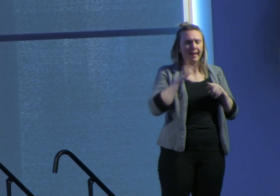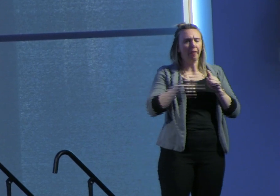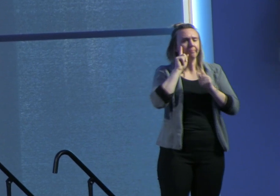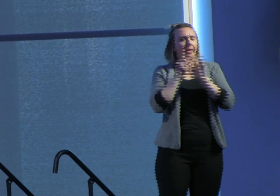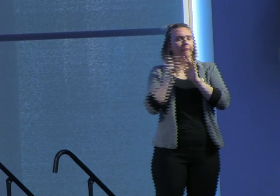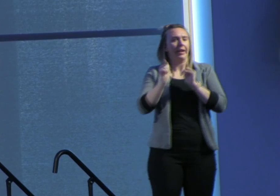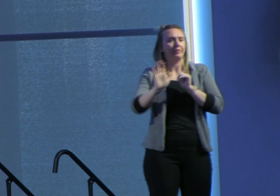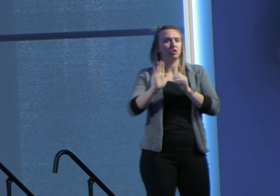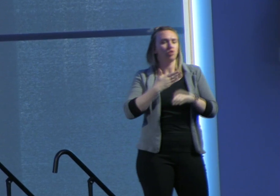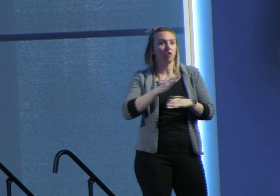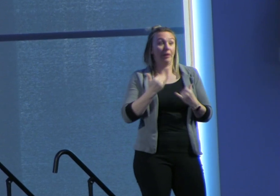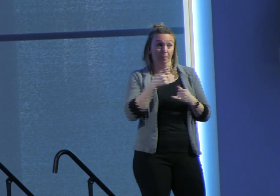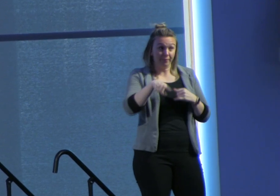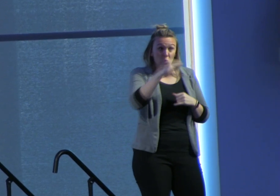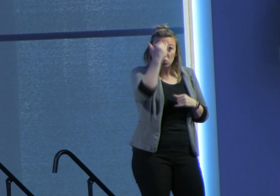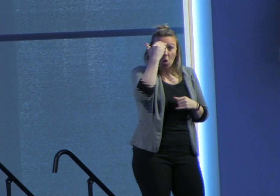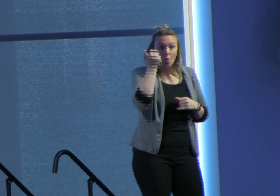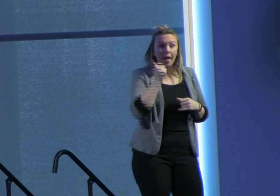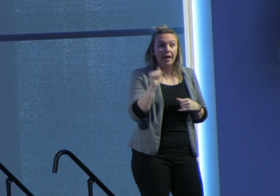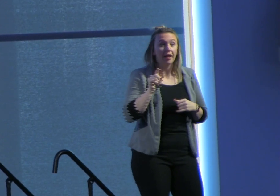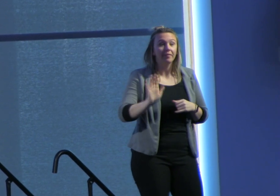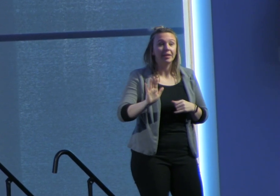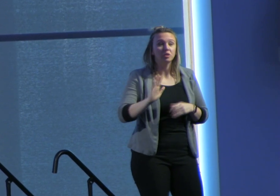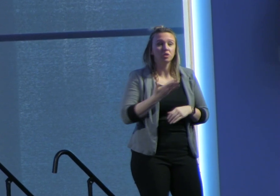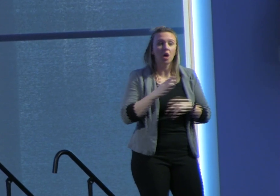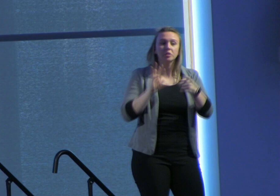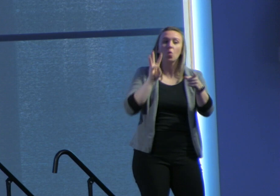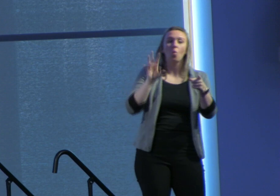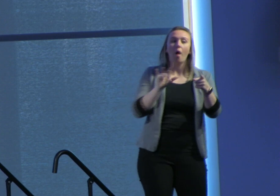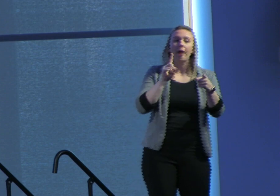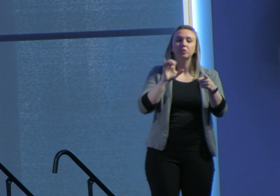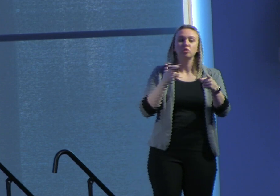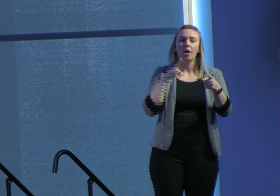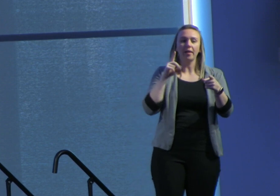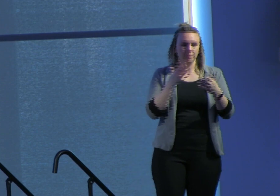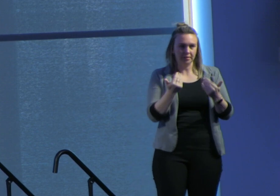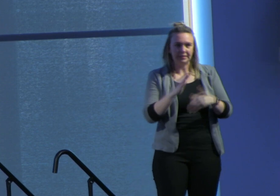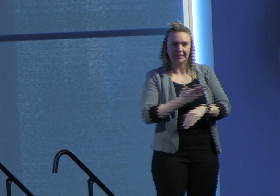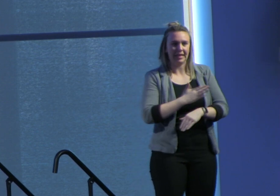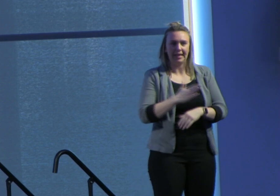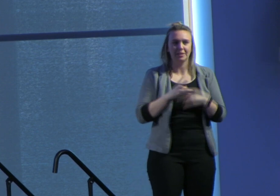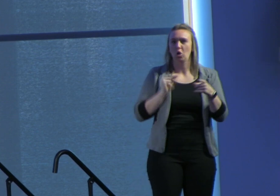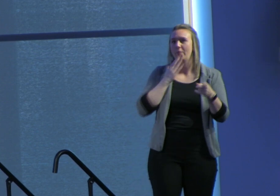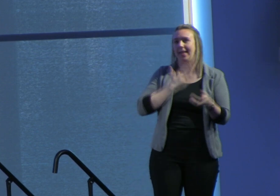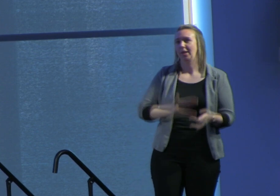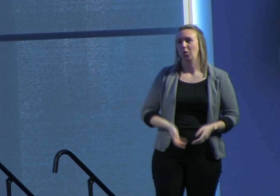and they want to start singing to jog our memory, sing it.